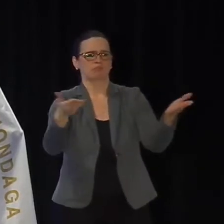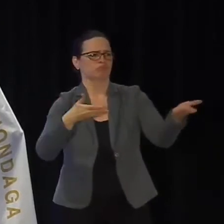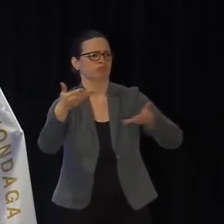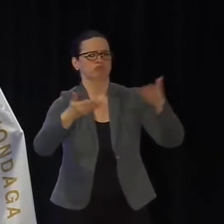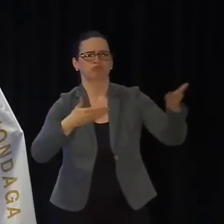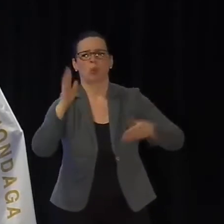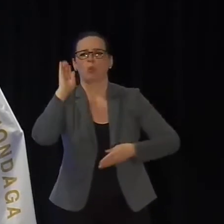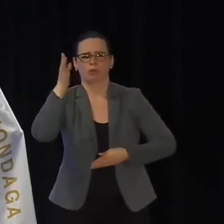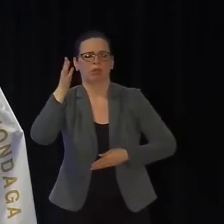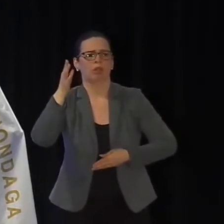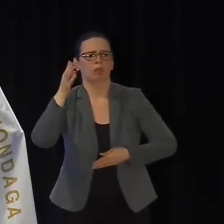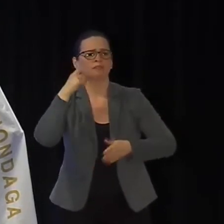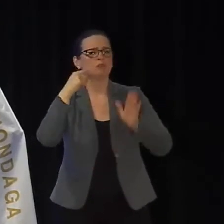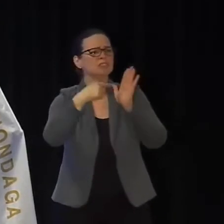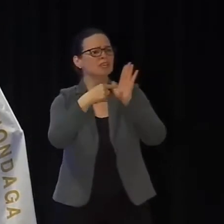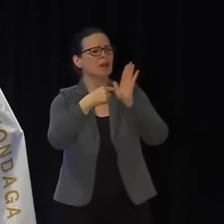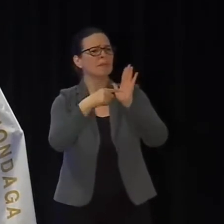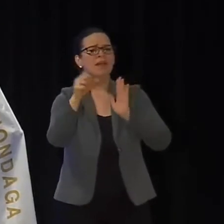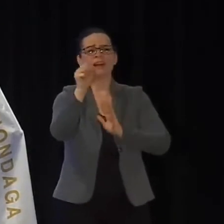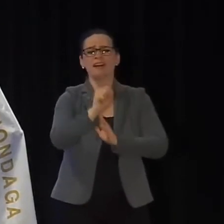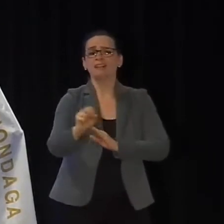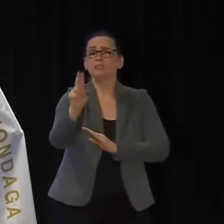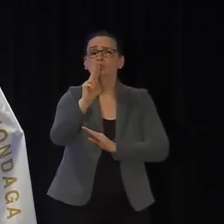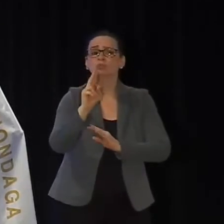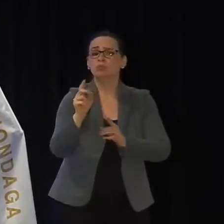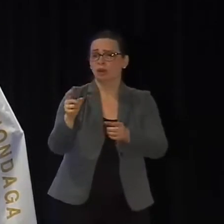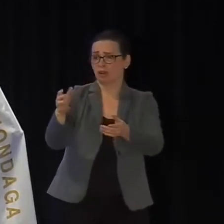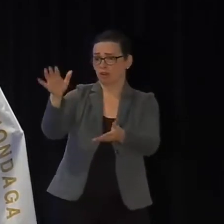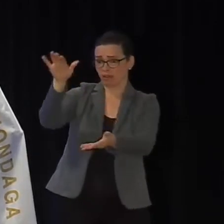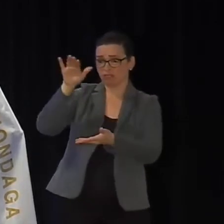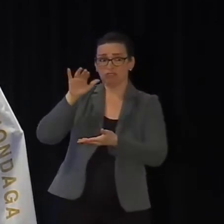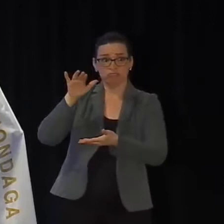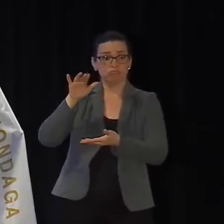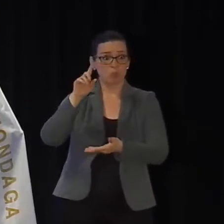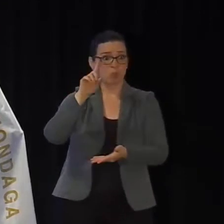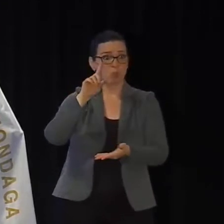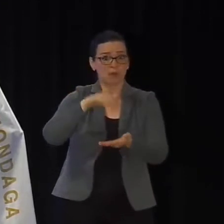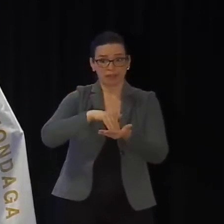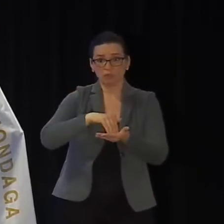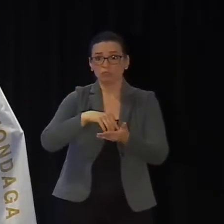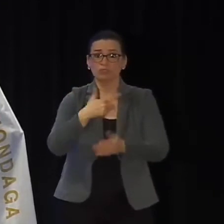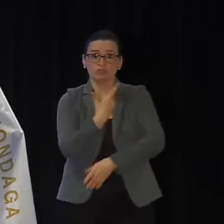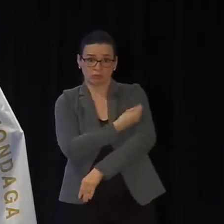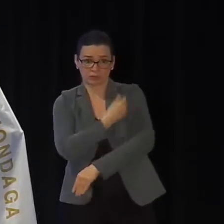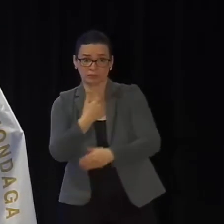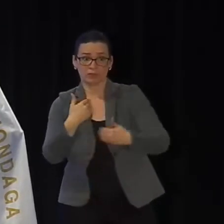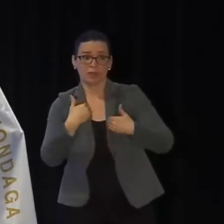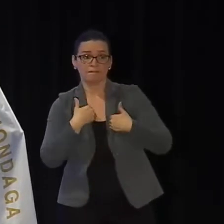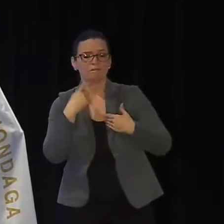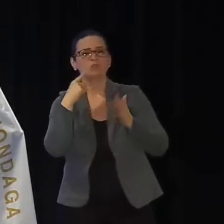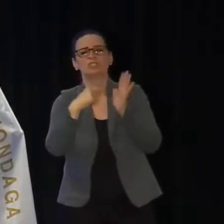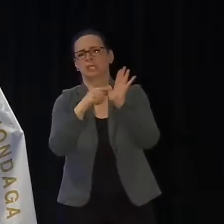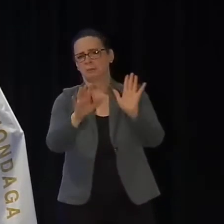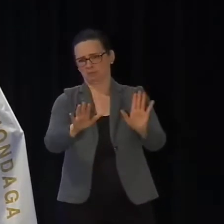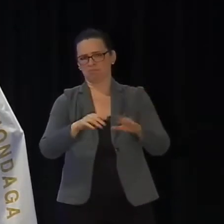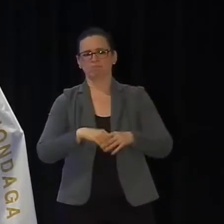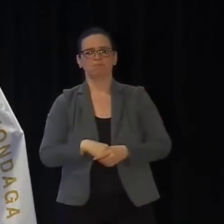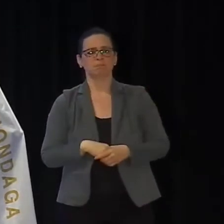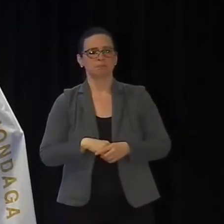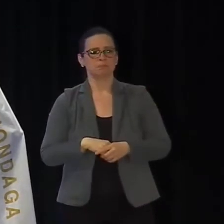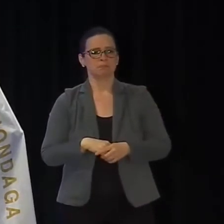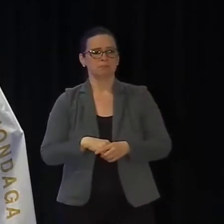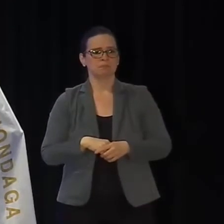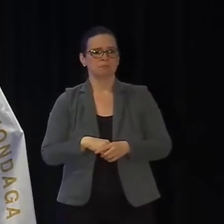So say Syracuse University gets, I don't know, 1,000 doses of vaccine, but we know we can